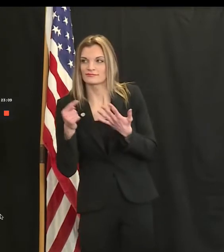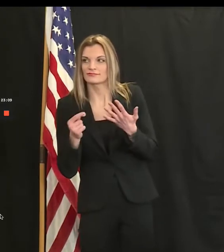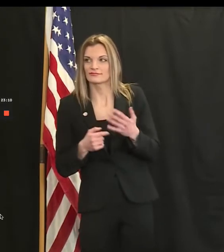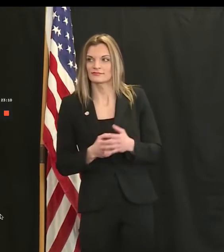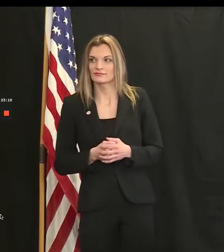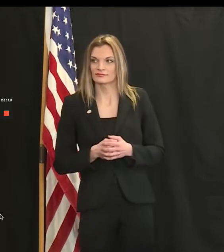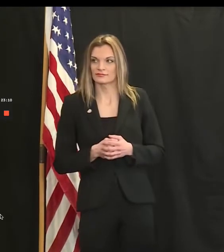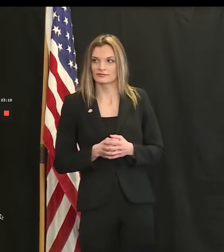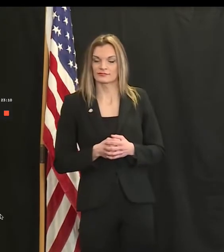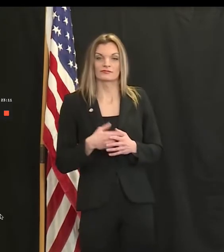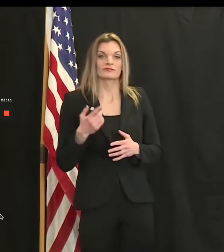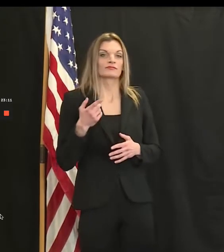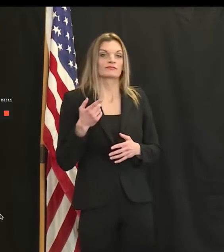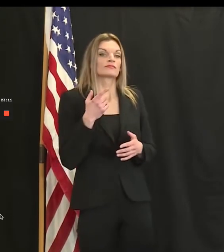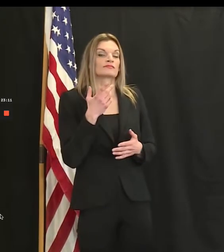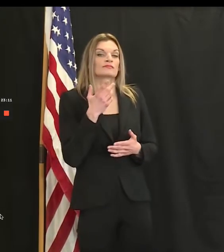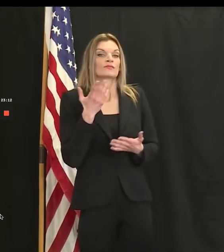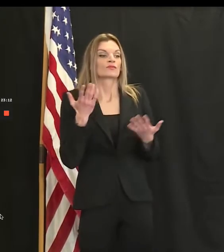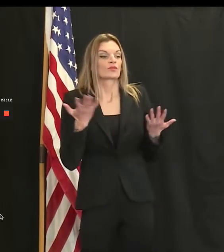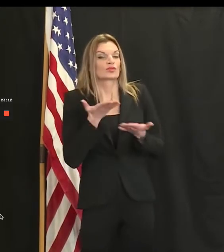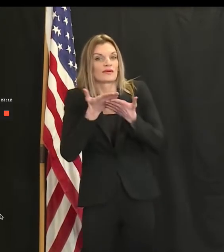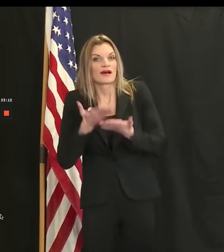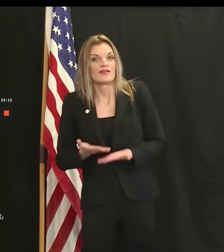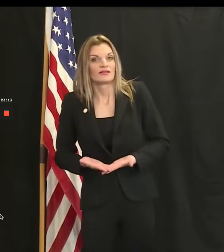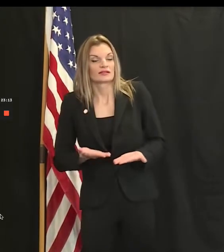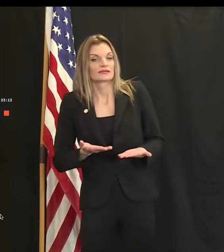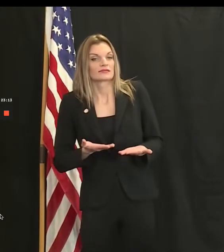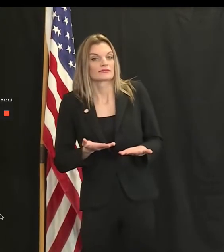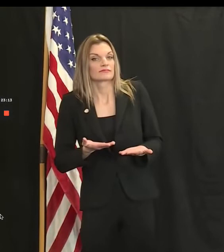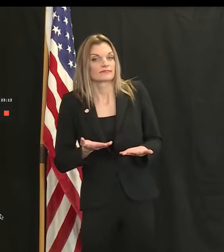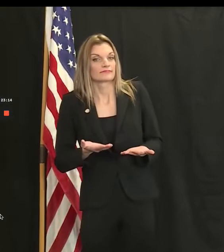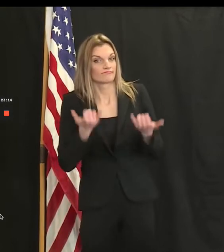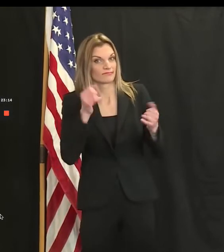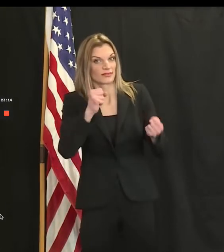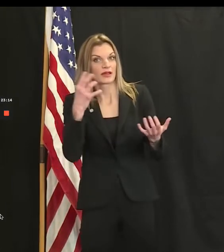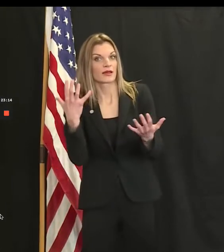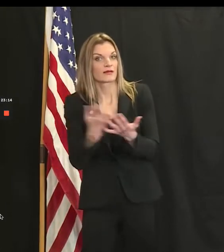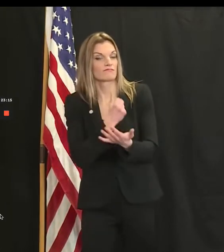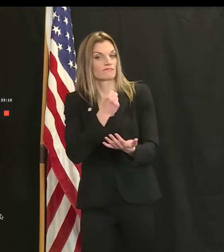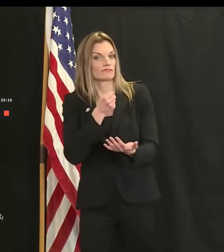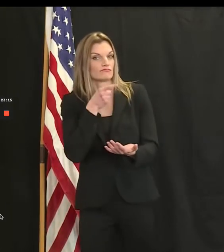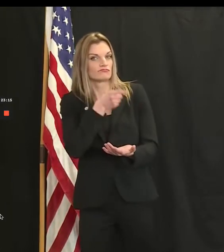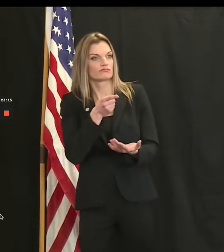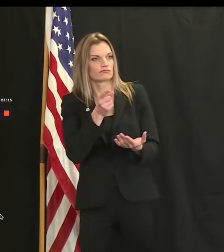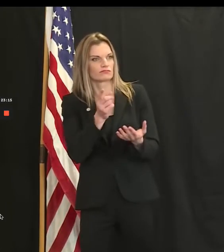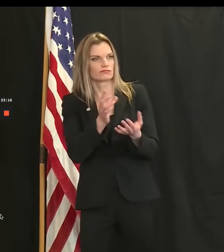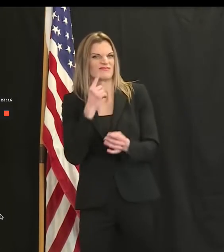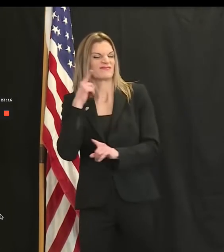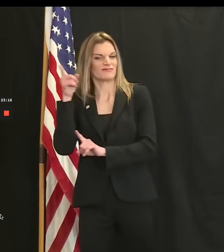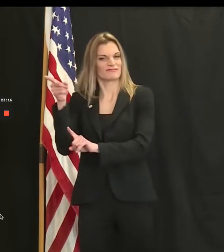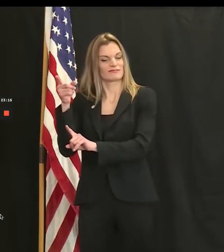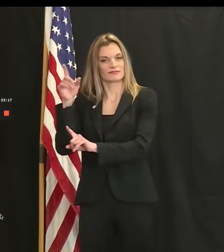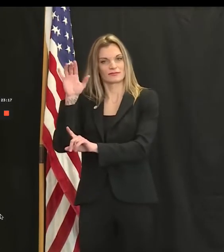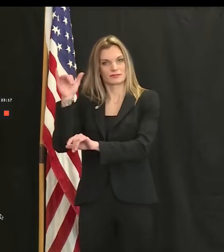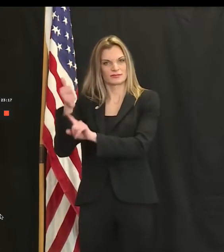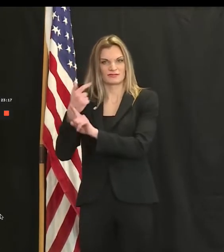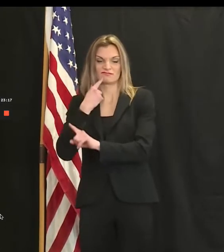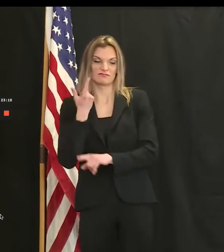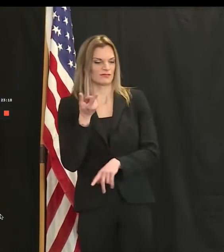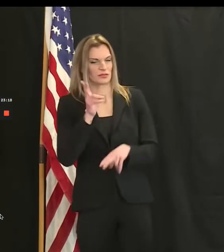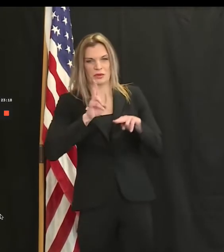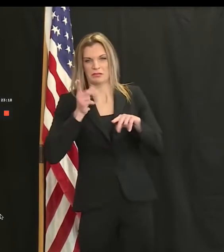She said, what evidence can you explain or provide regarding the defendant saying that this is unwarranted? We